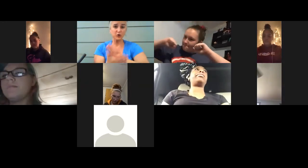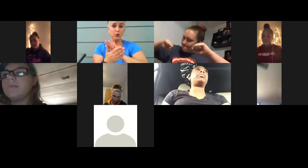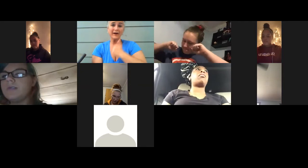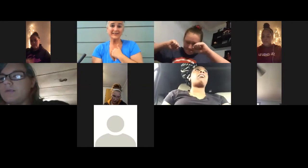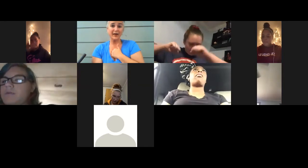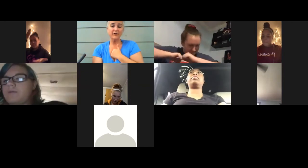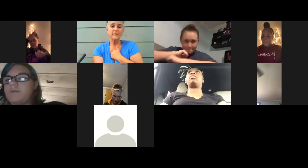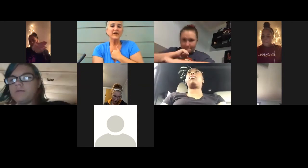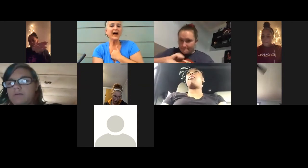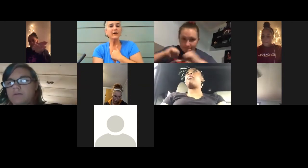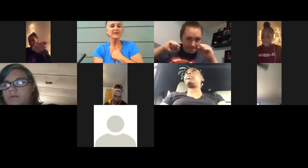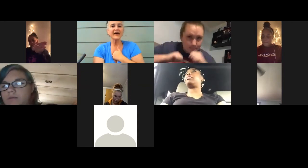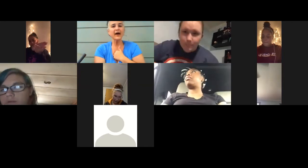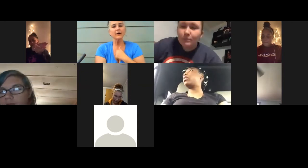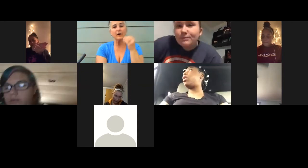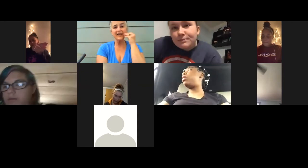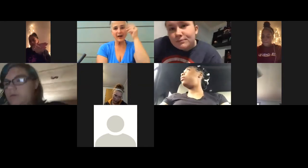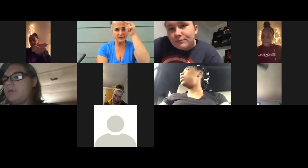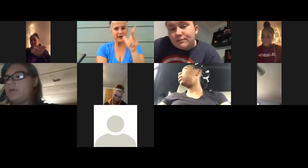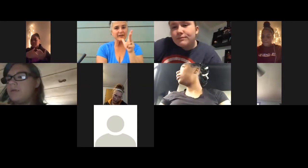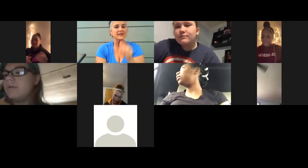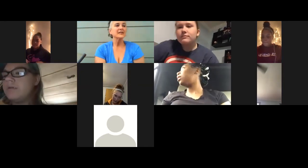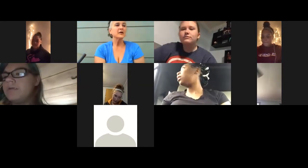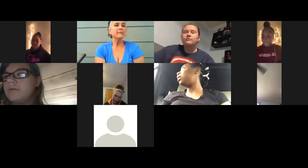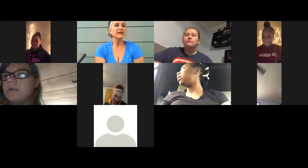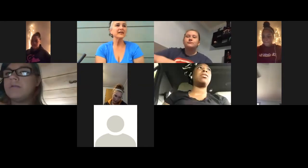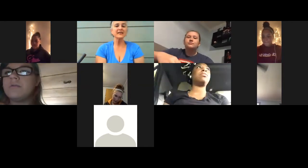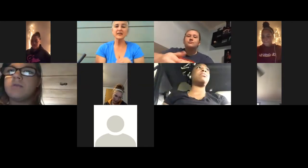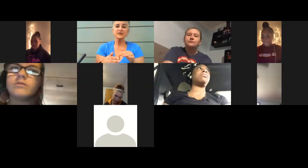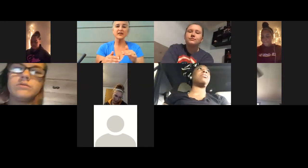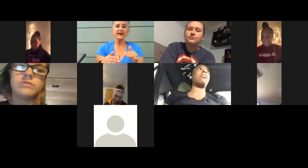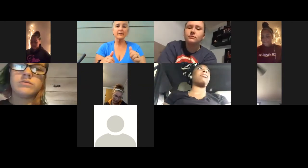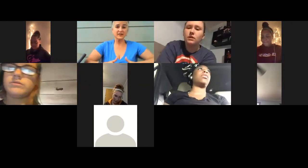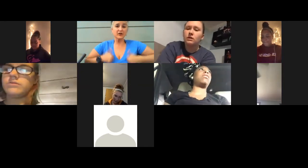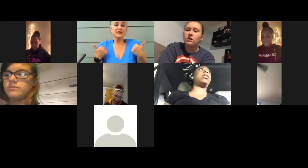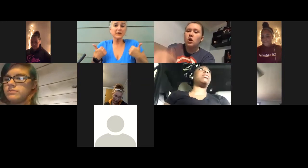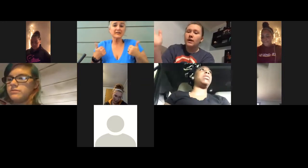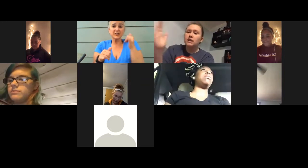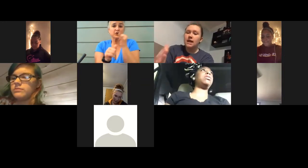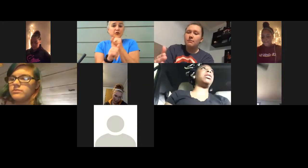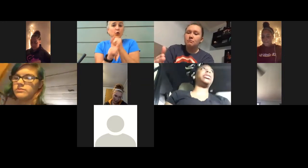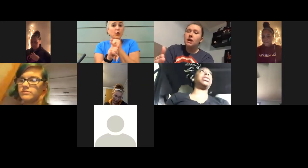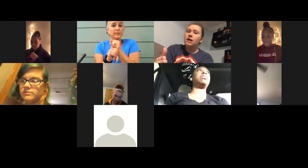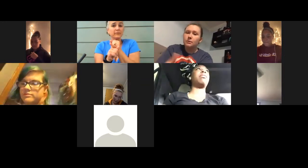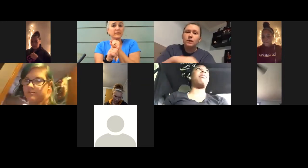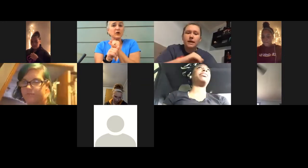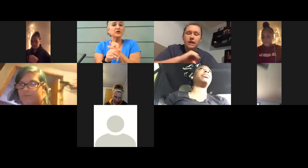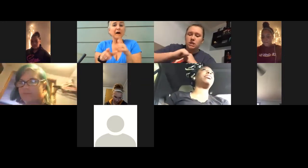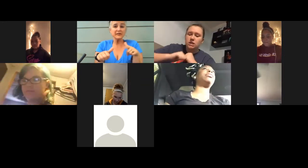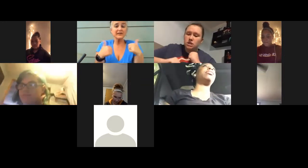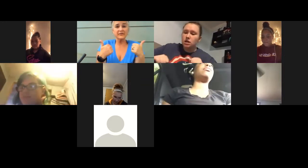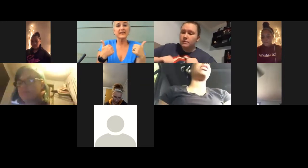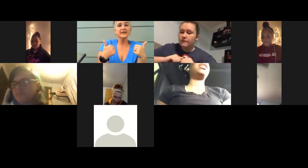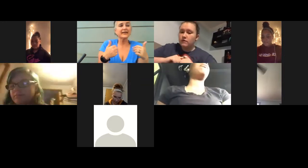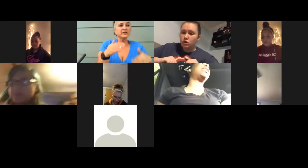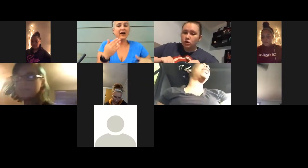deaf school myself. I was a house parent, meaning it's a residential school. So